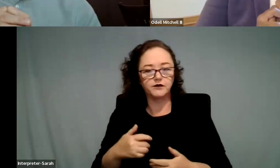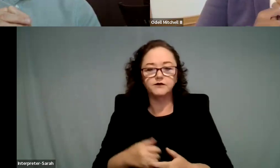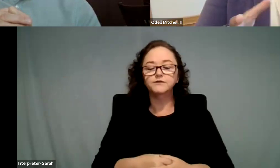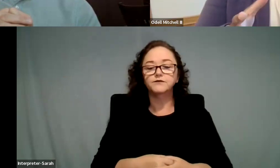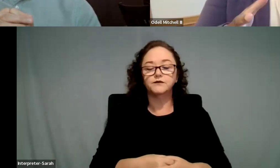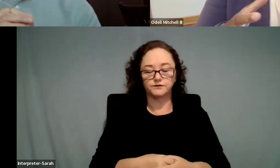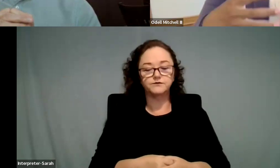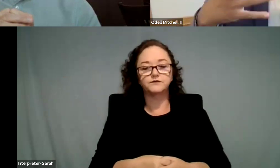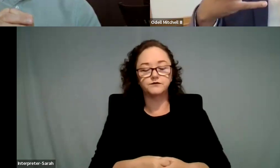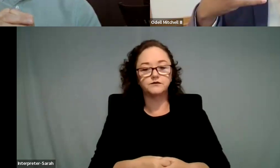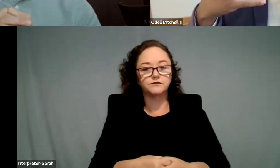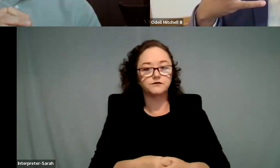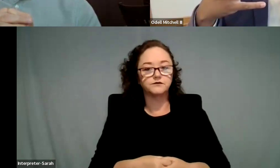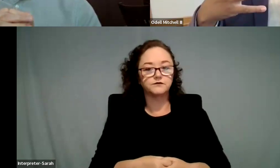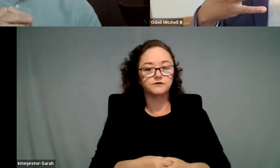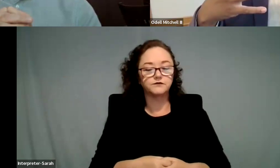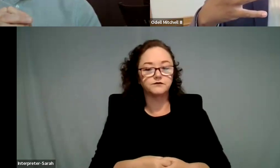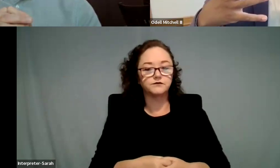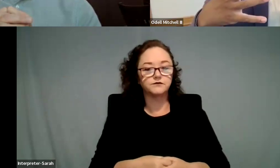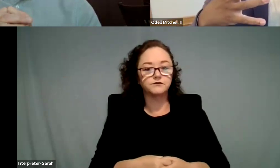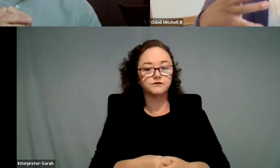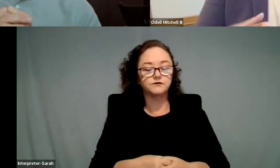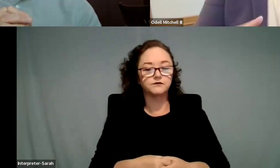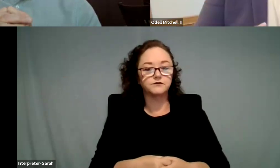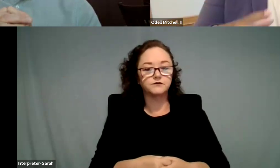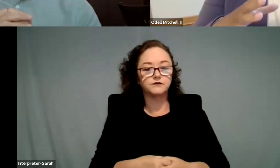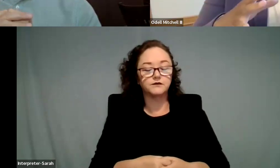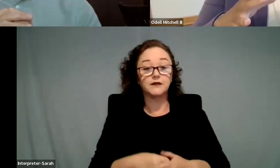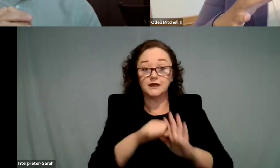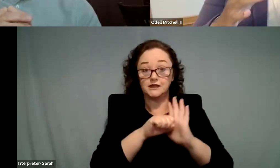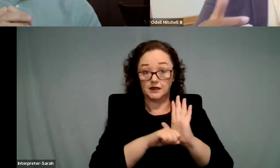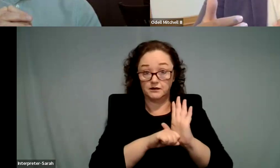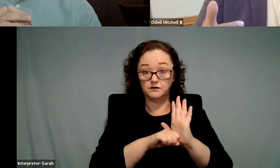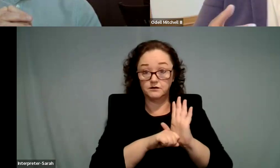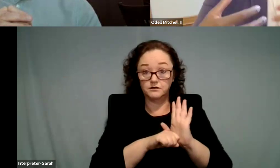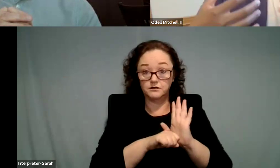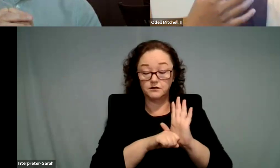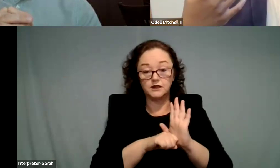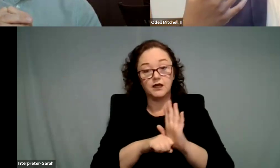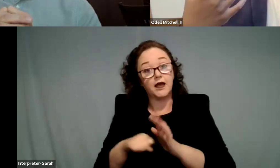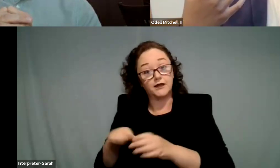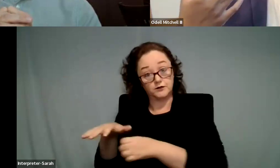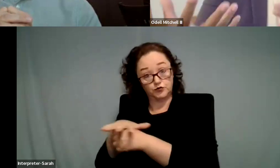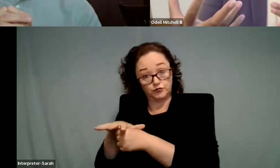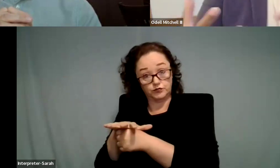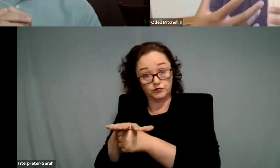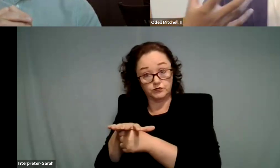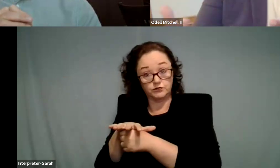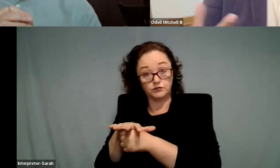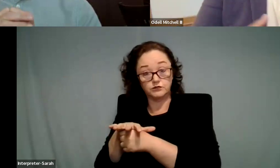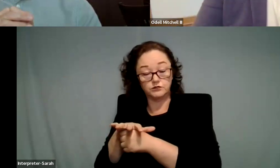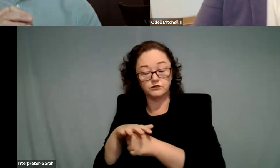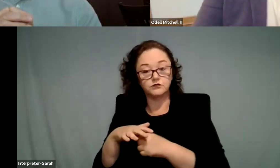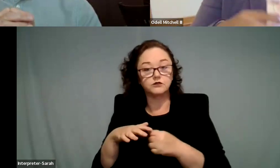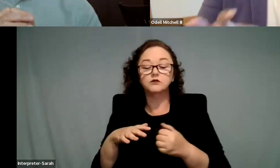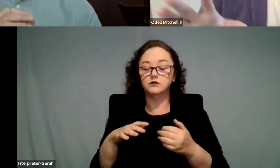to, I would say, you know, the state and the jurisdiction of how things are